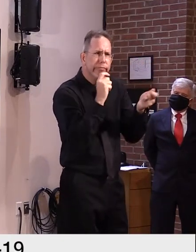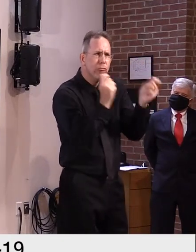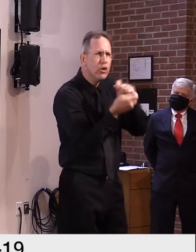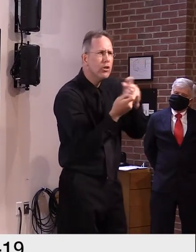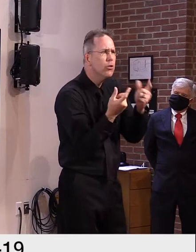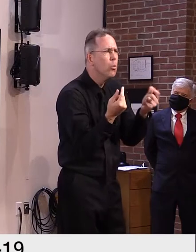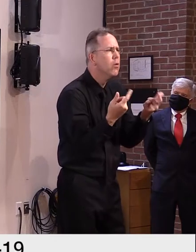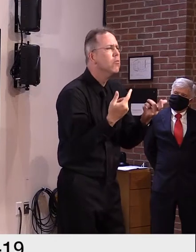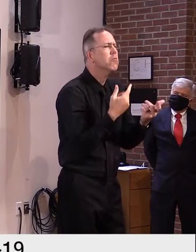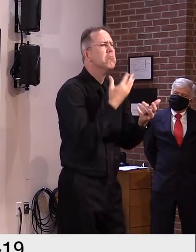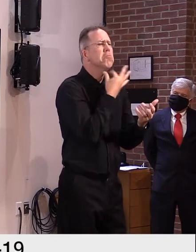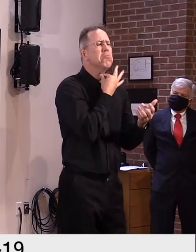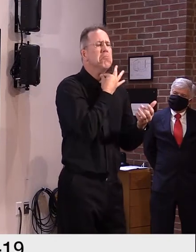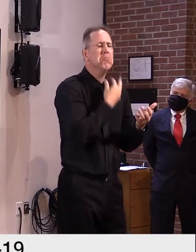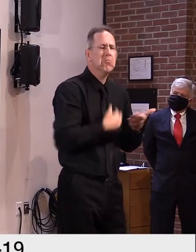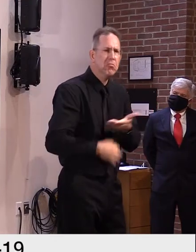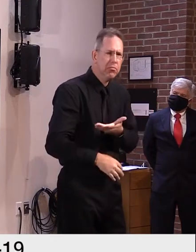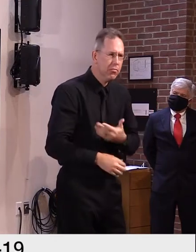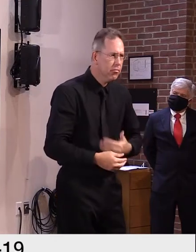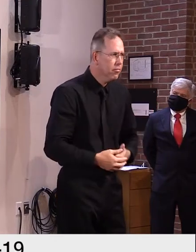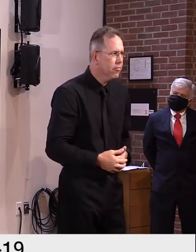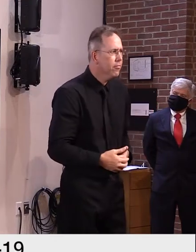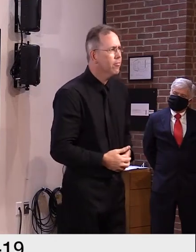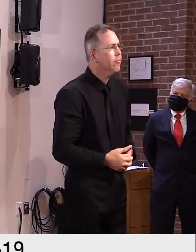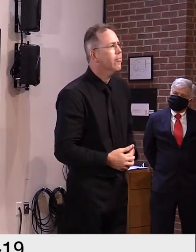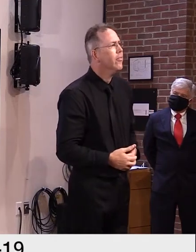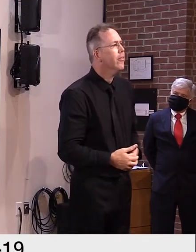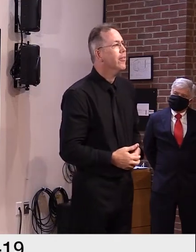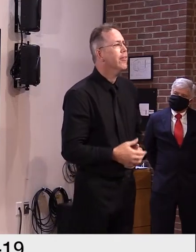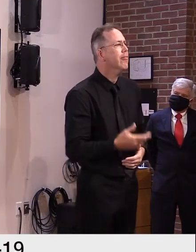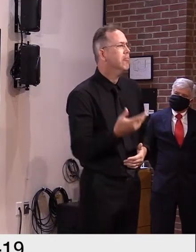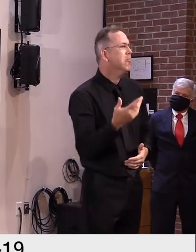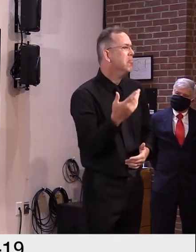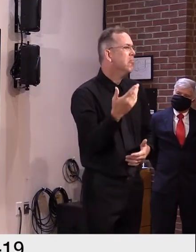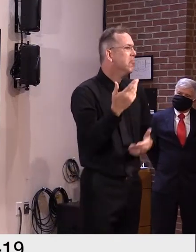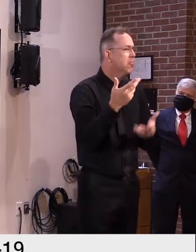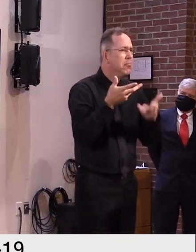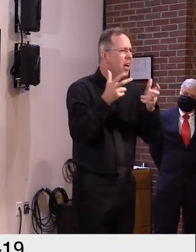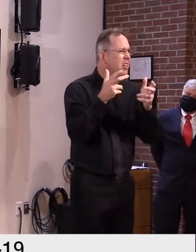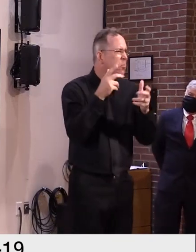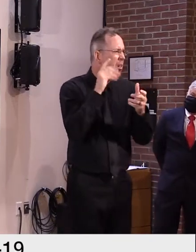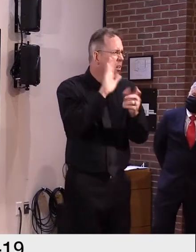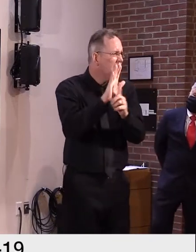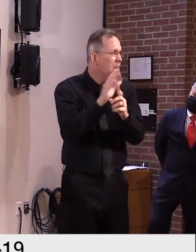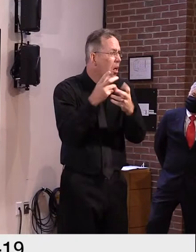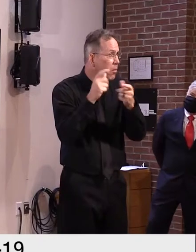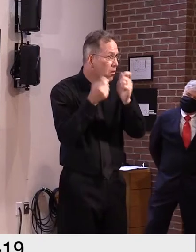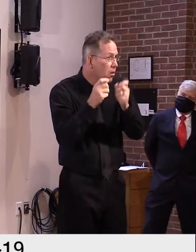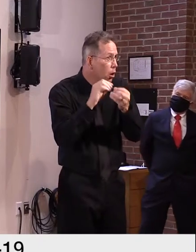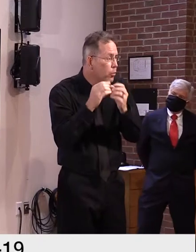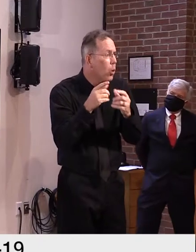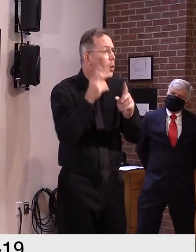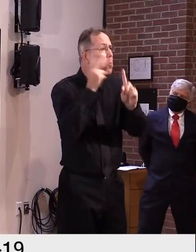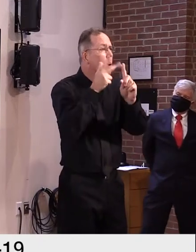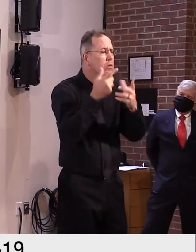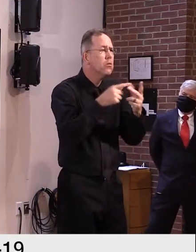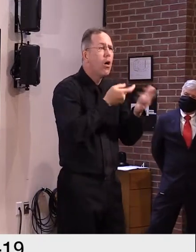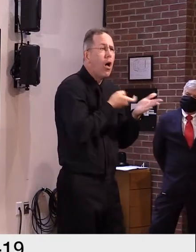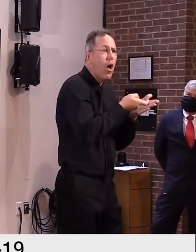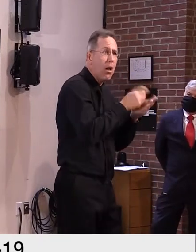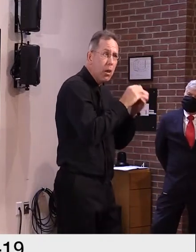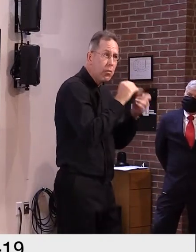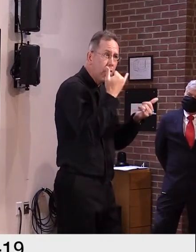game in both hockey and basketball? I use the phrase in my comments about finding a path forward,